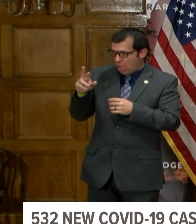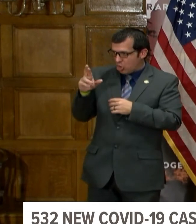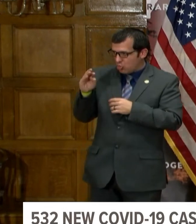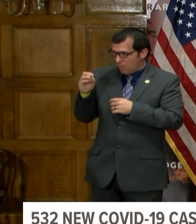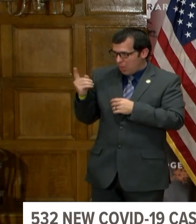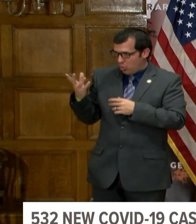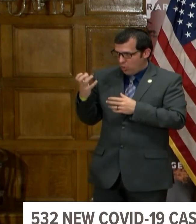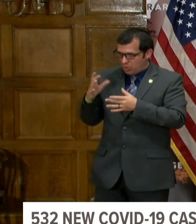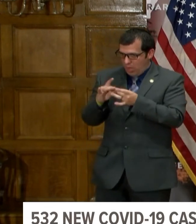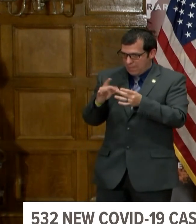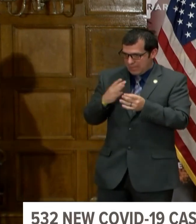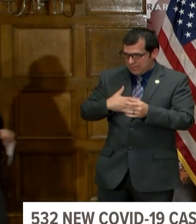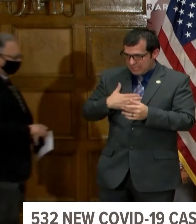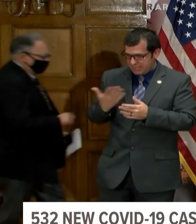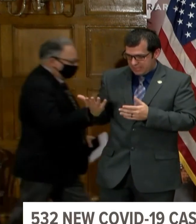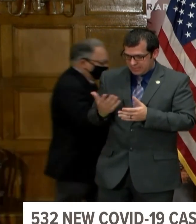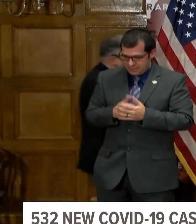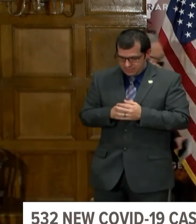comment on that?